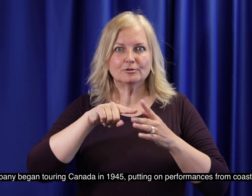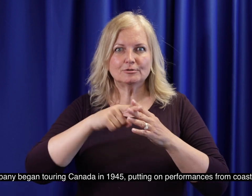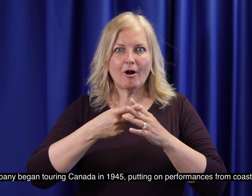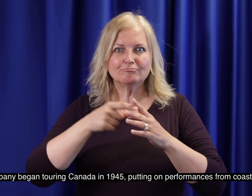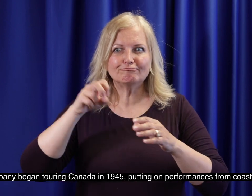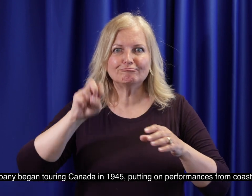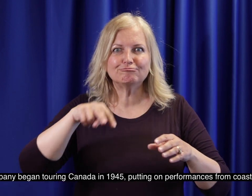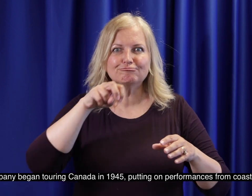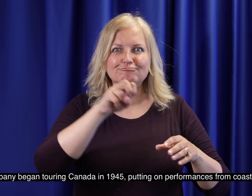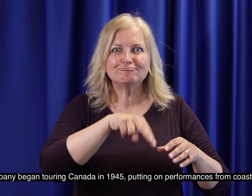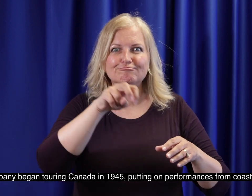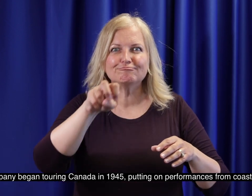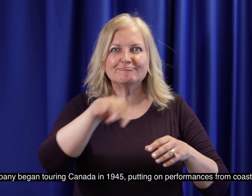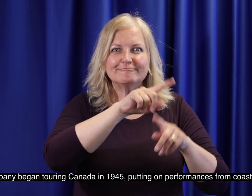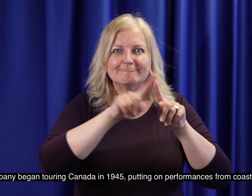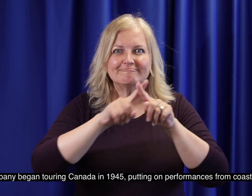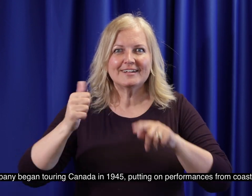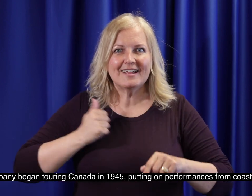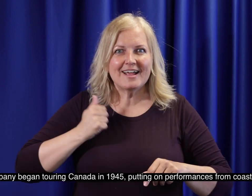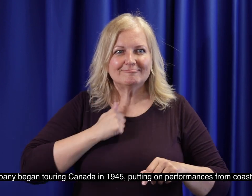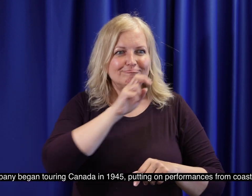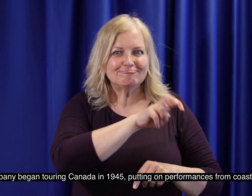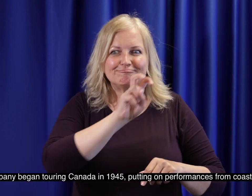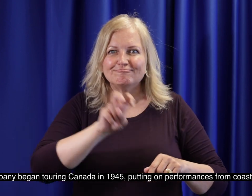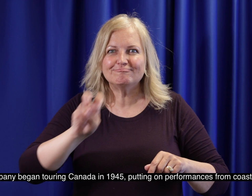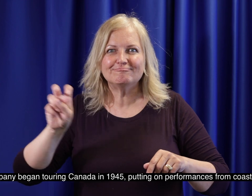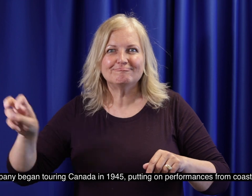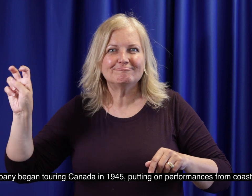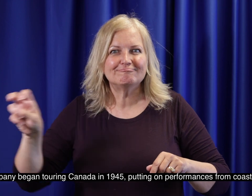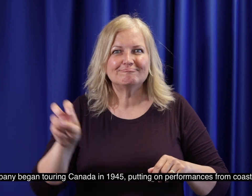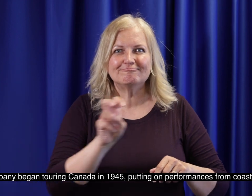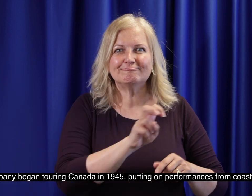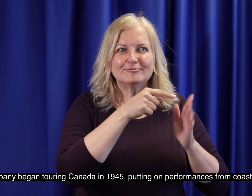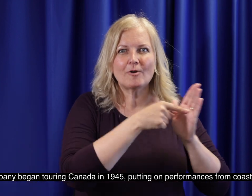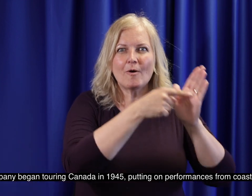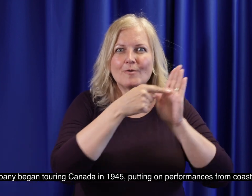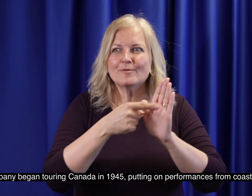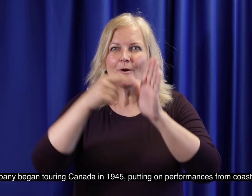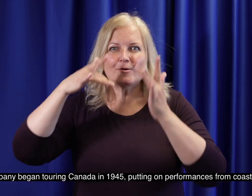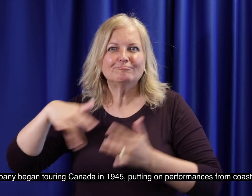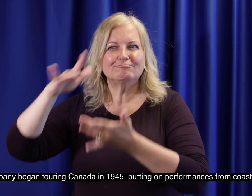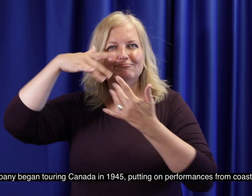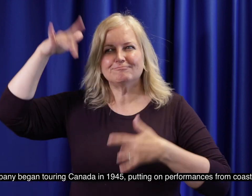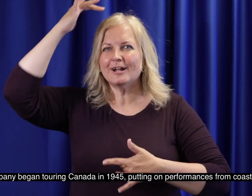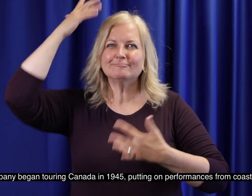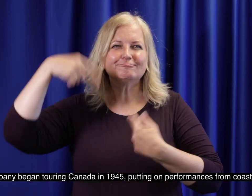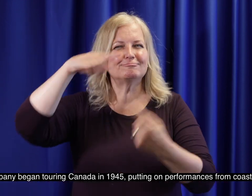Years later, company began touring in Canada in 1945, putting on performances from coast